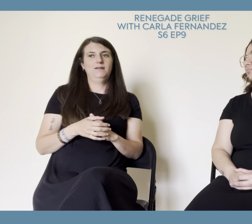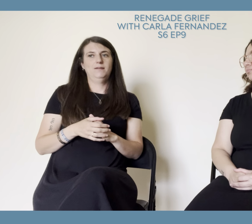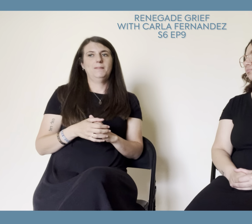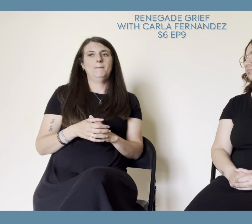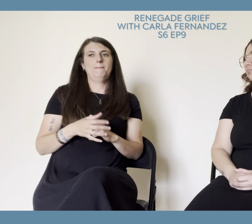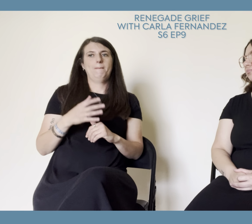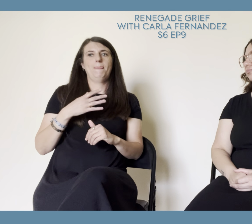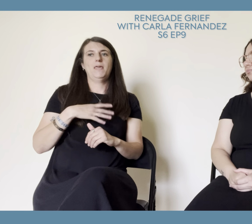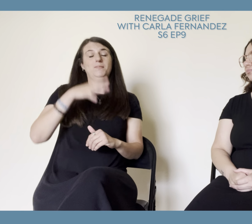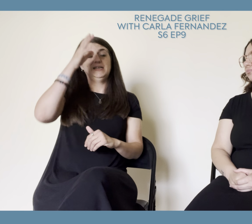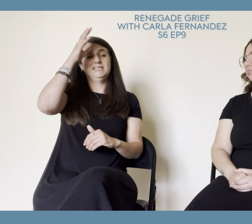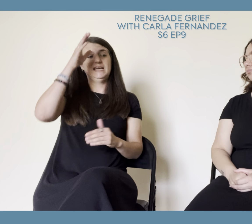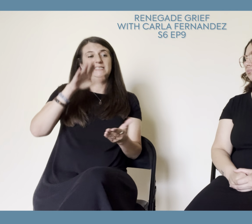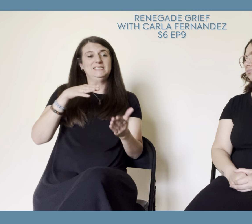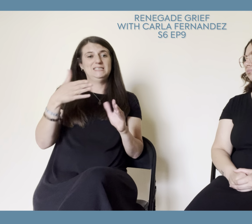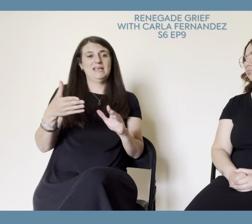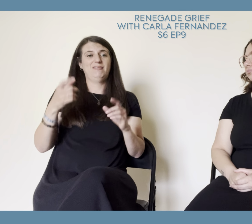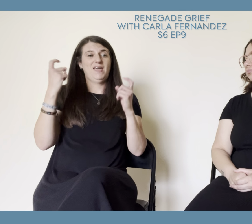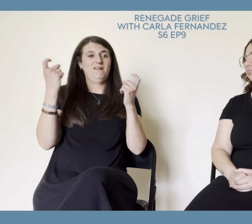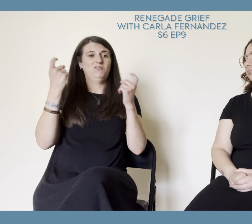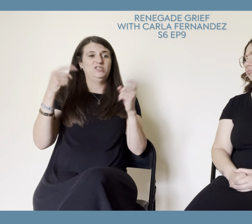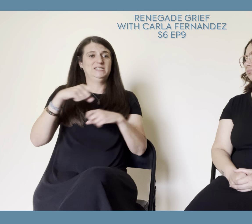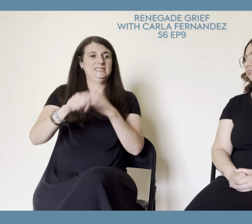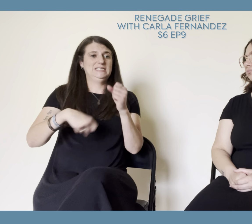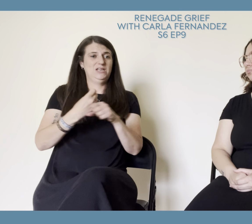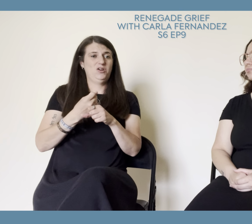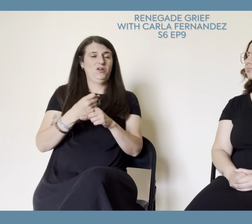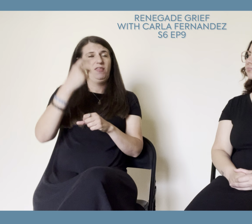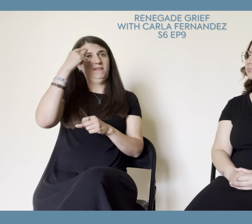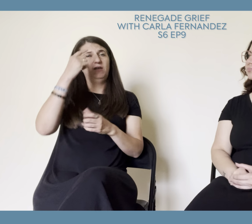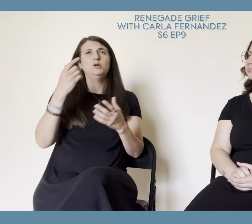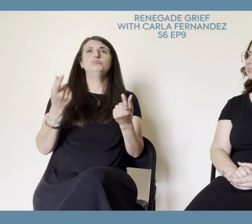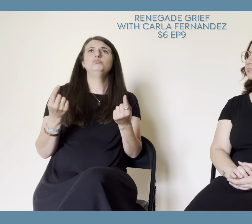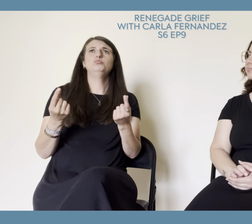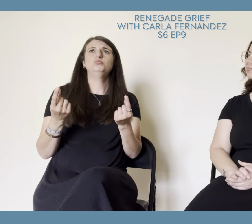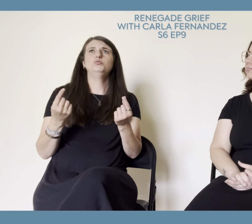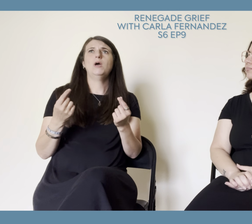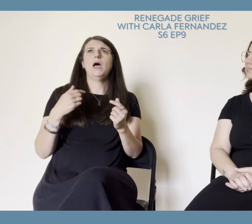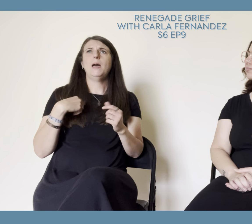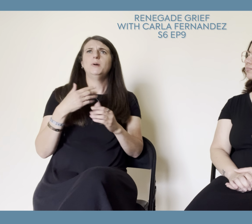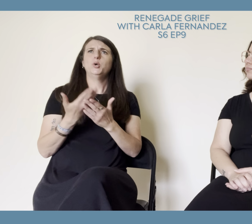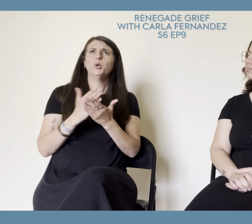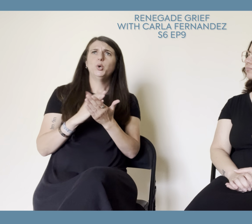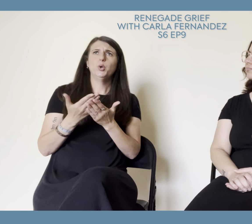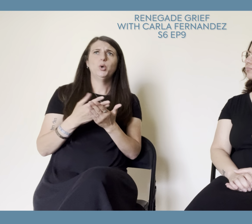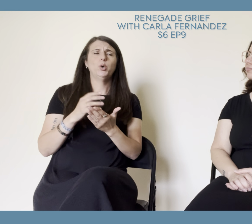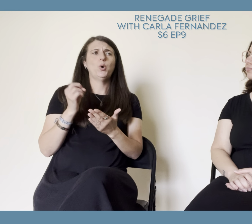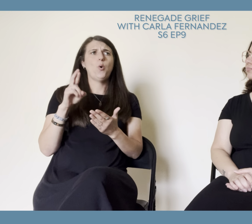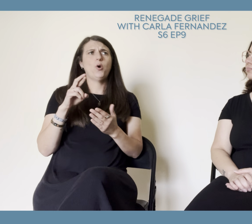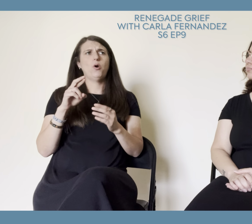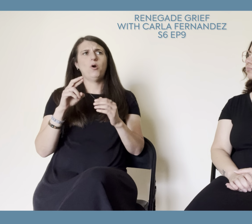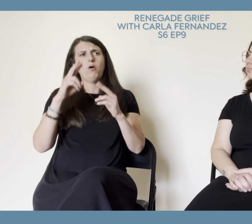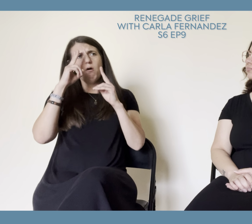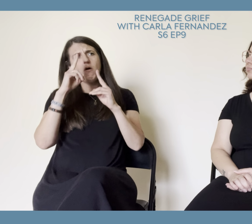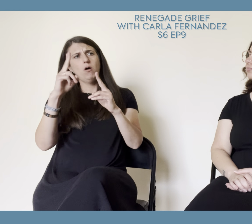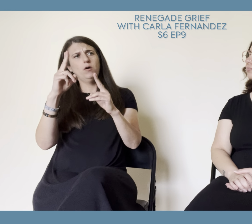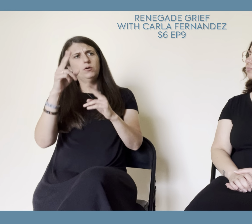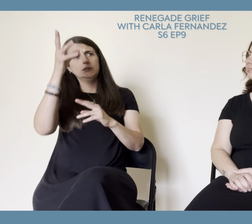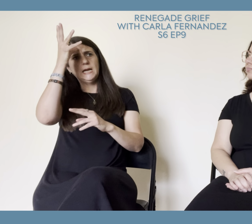death anniversary this year with kind of like, okay, what might I do? Am I gonna make the recipe? Am I gonna like, how can I honor him? And the message I